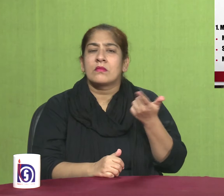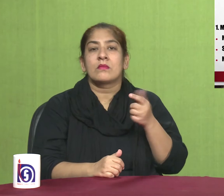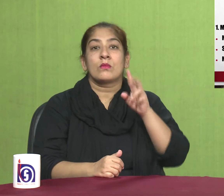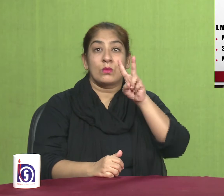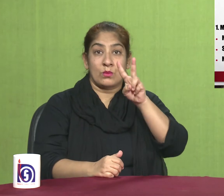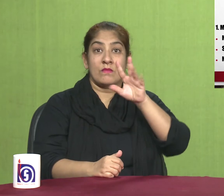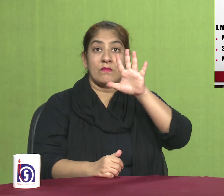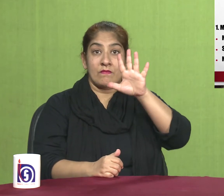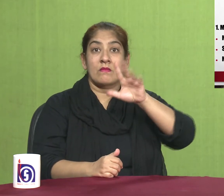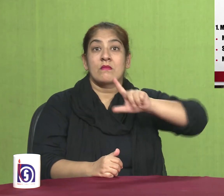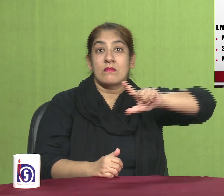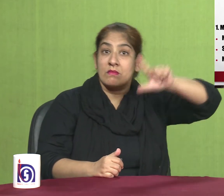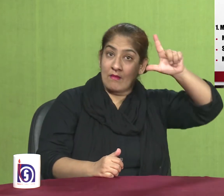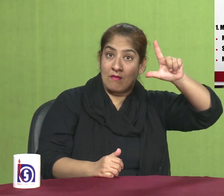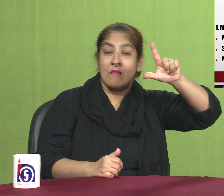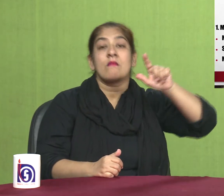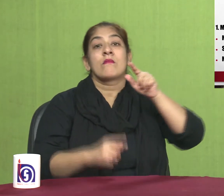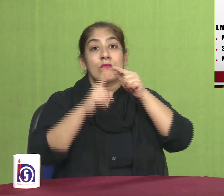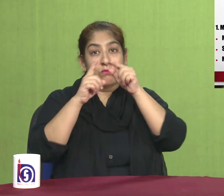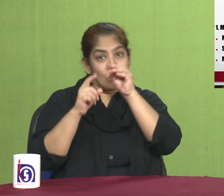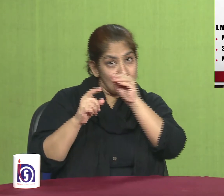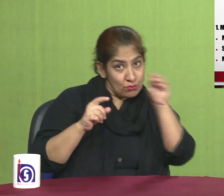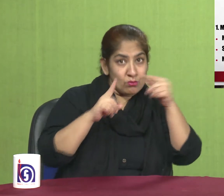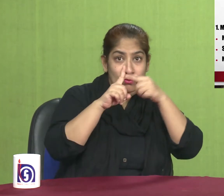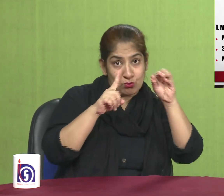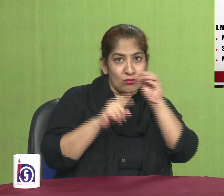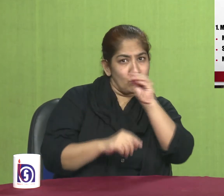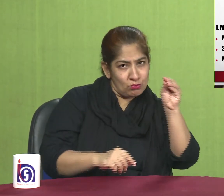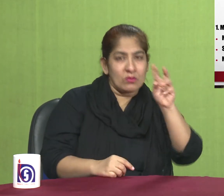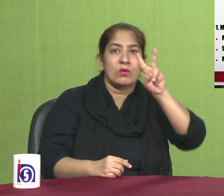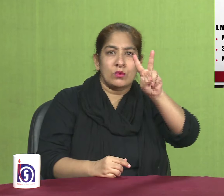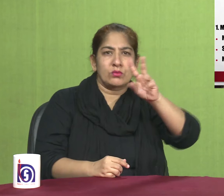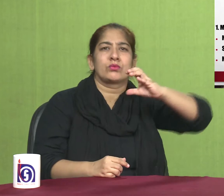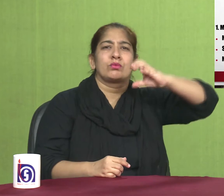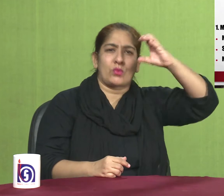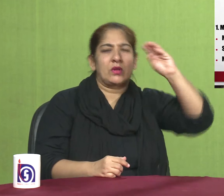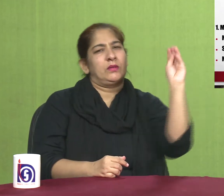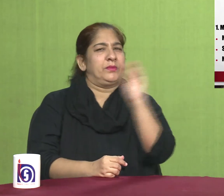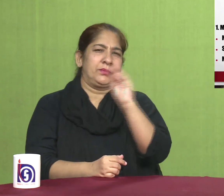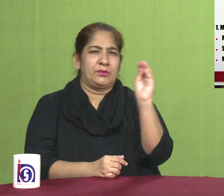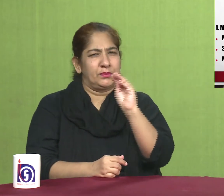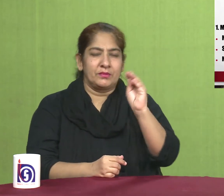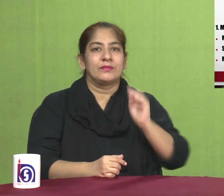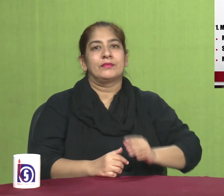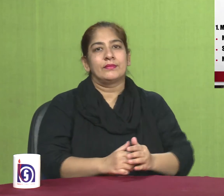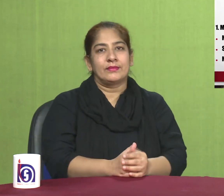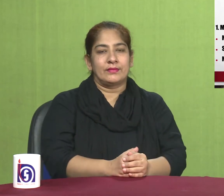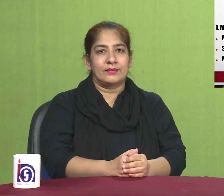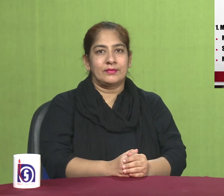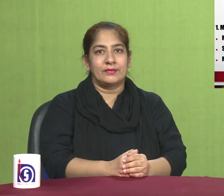small manufacturing enterprise, the limit for investment is from rupees 25 lakhs till rupees 2